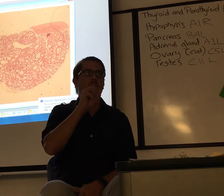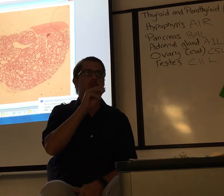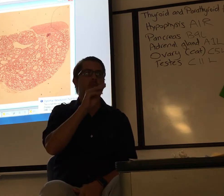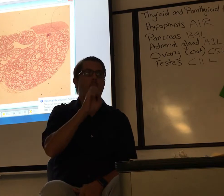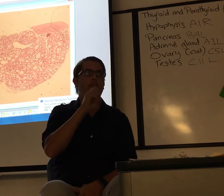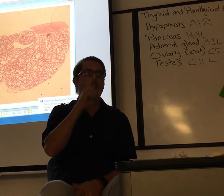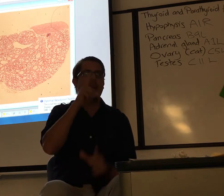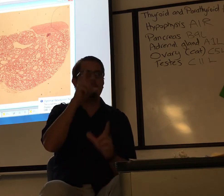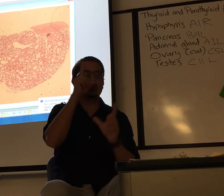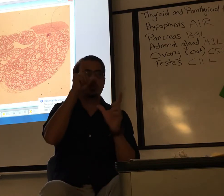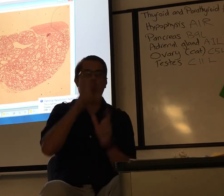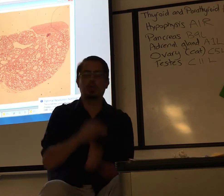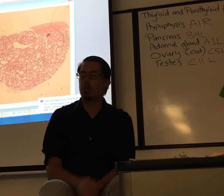pictures.